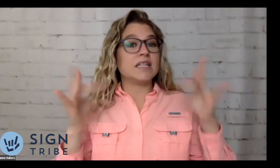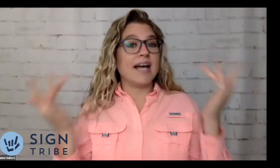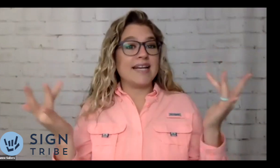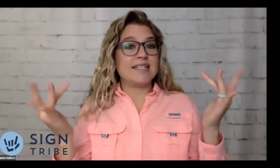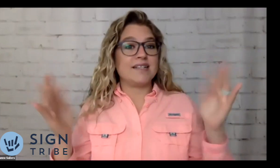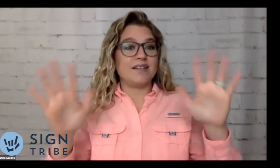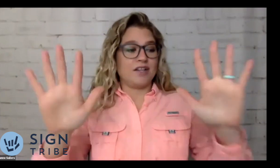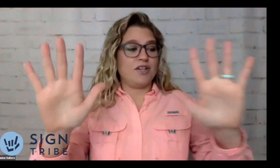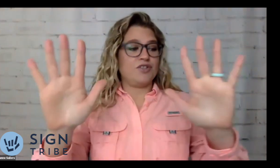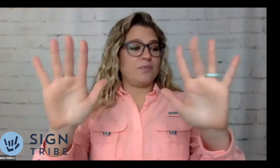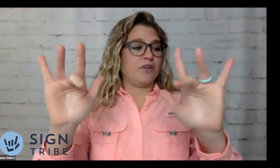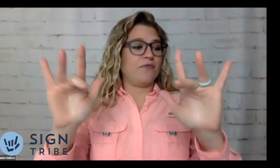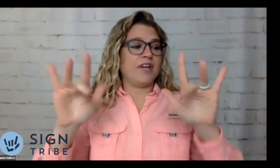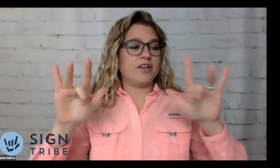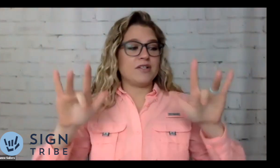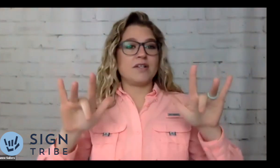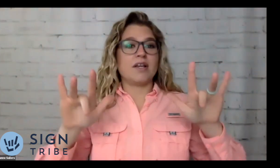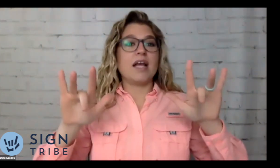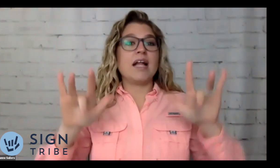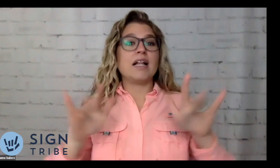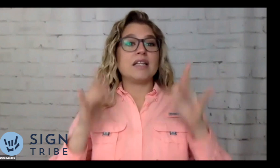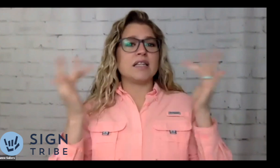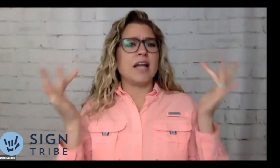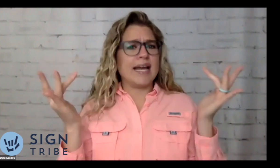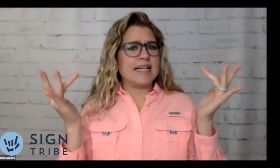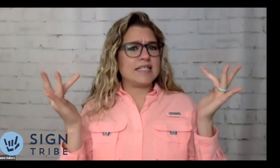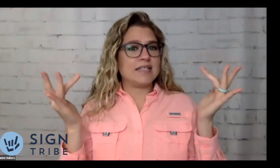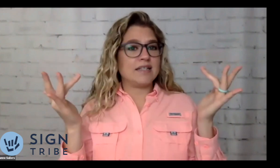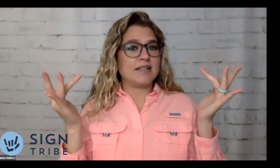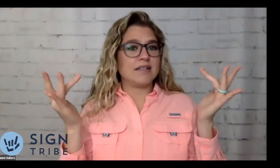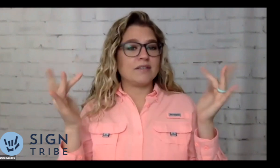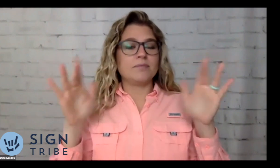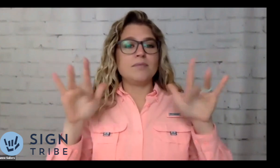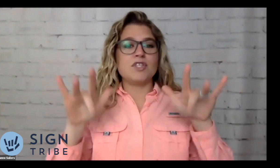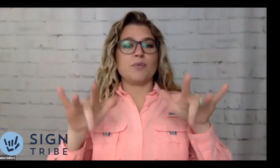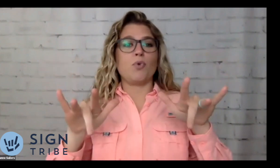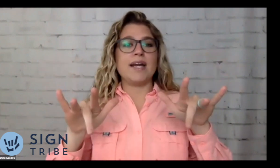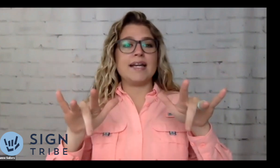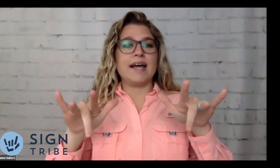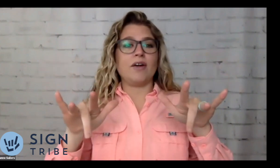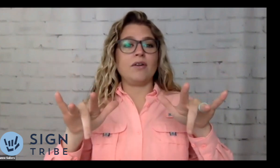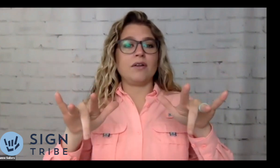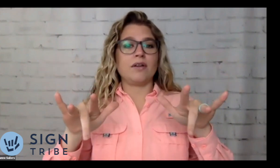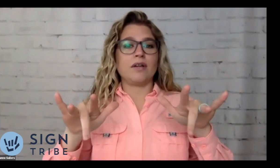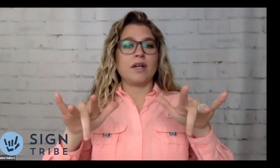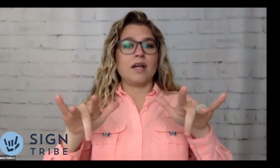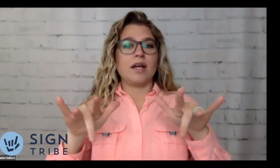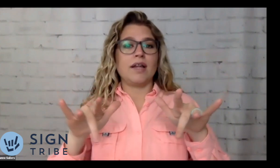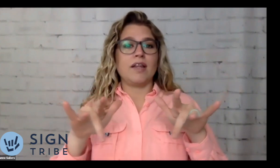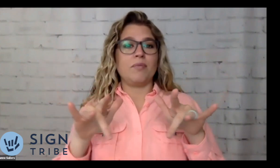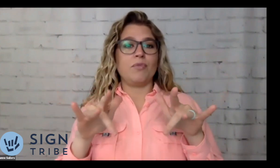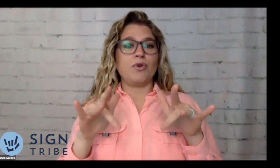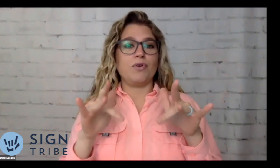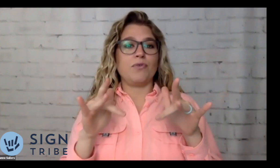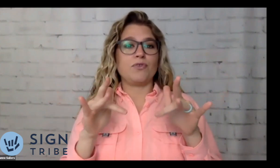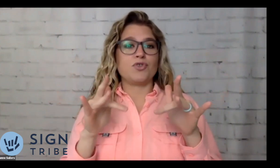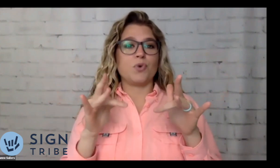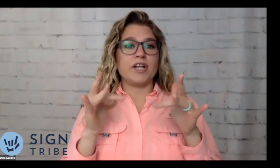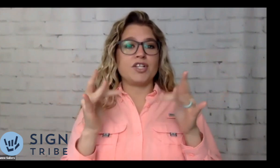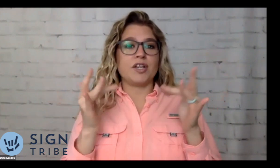light. You can use your middle fingers, light. So point down and then move toward each other and